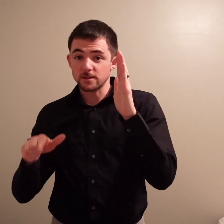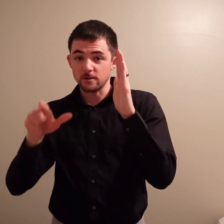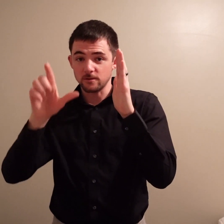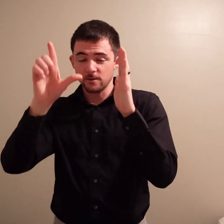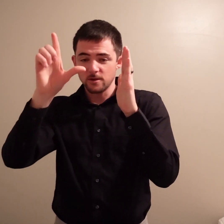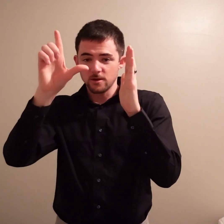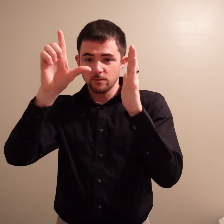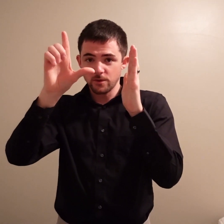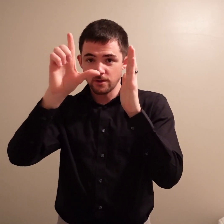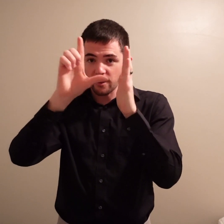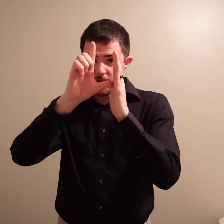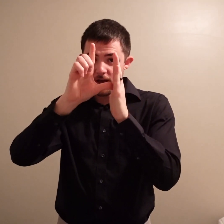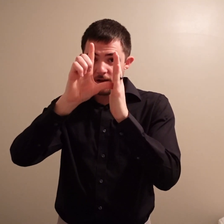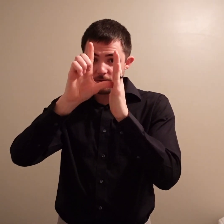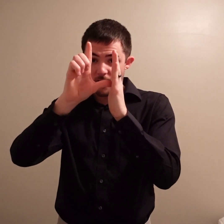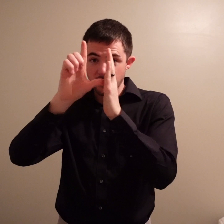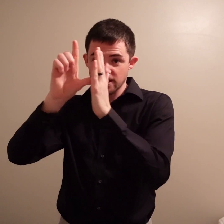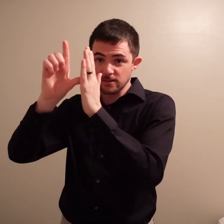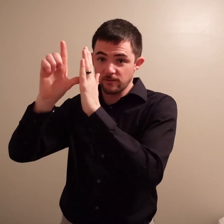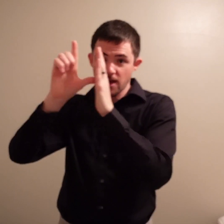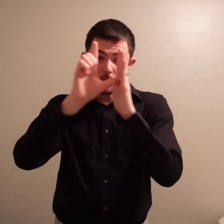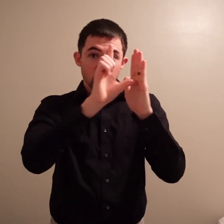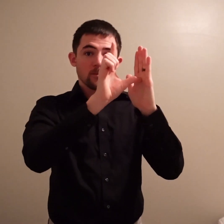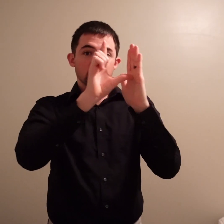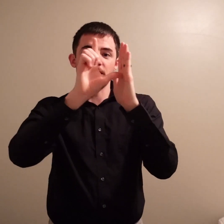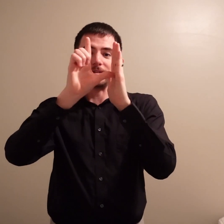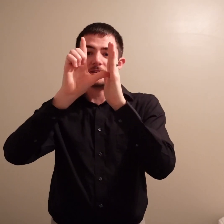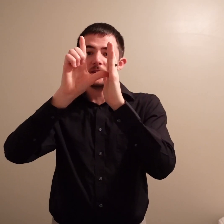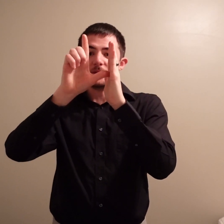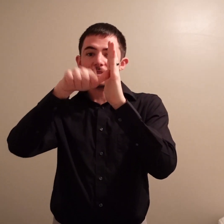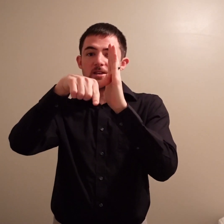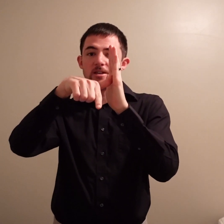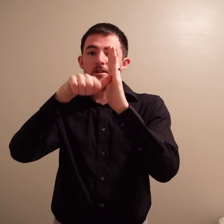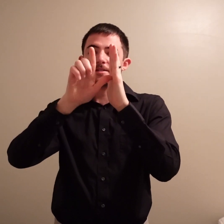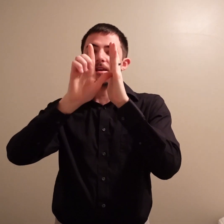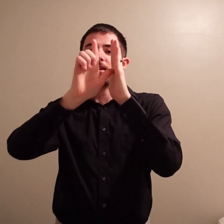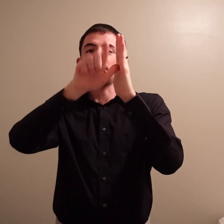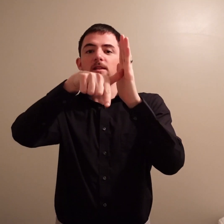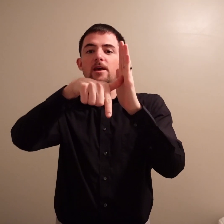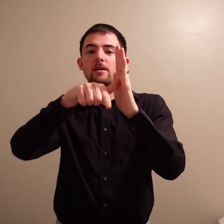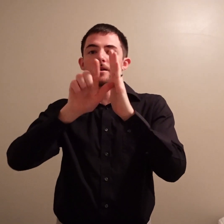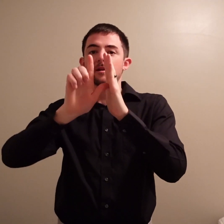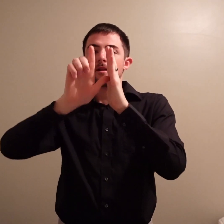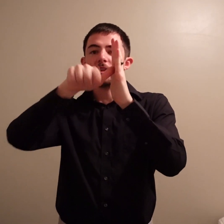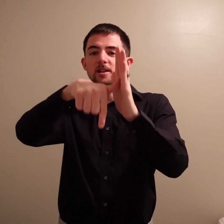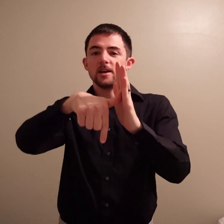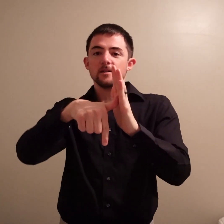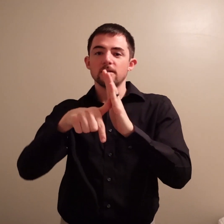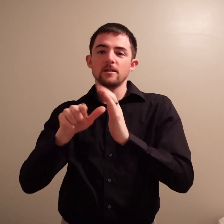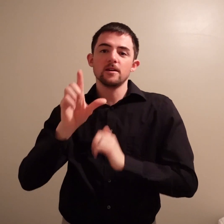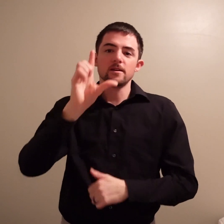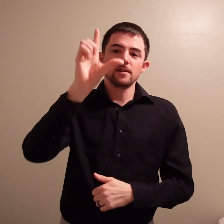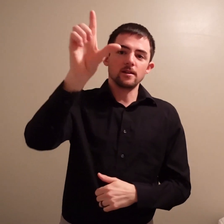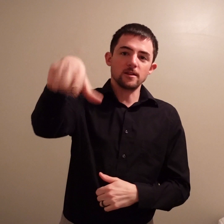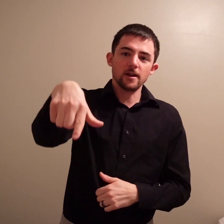also put that L right against a flat palm and just keep it stationary and say later, later,